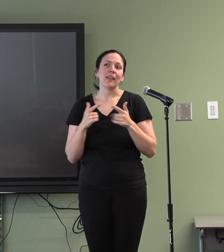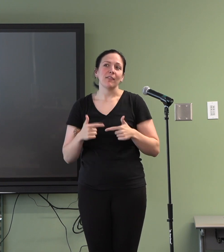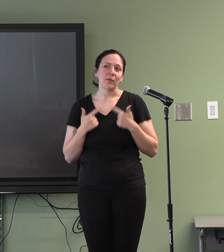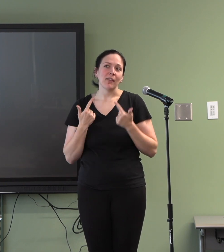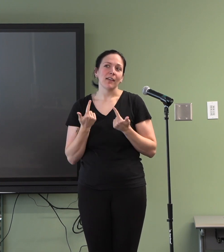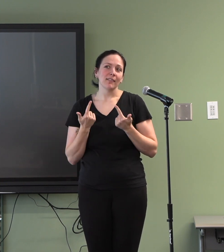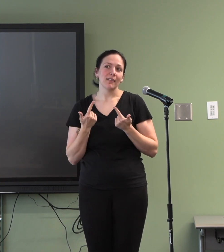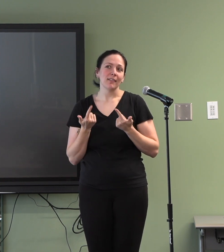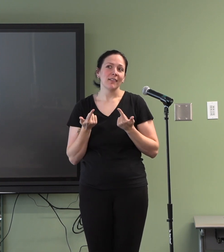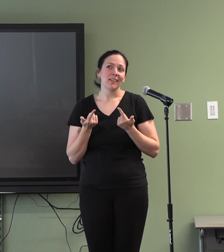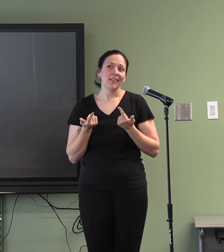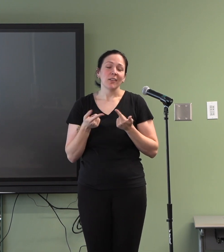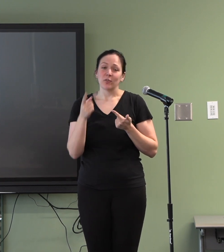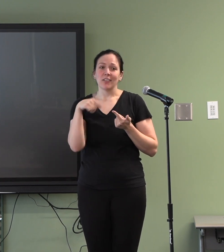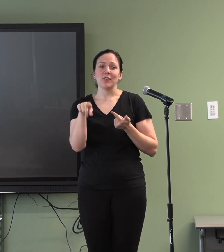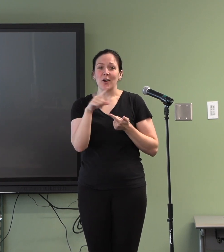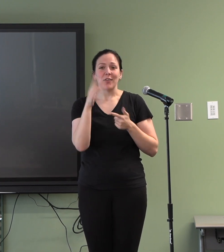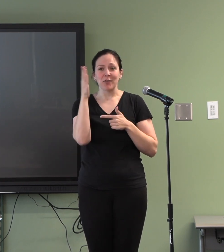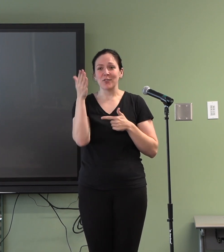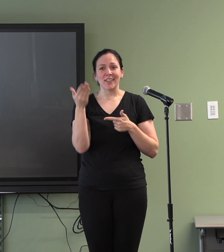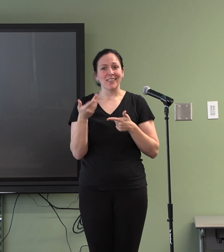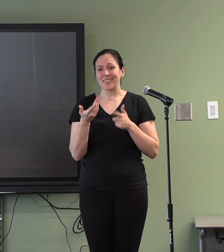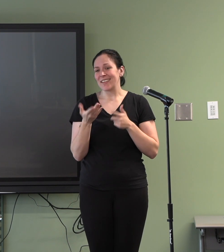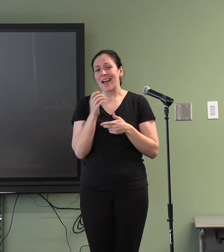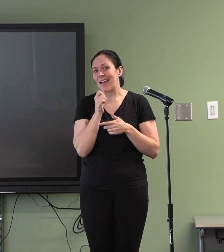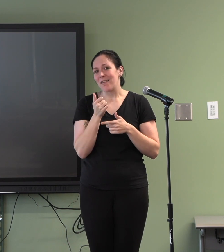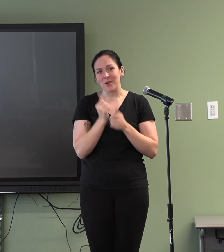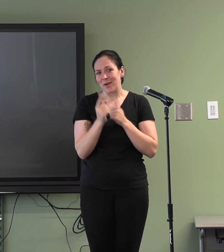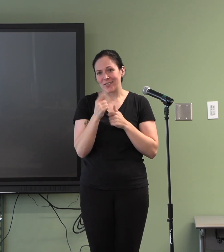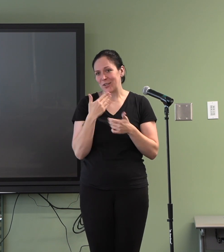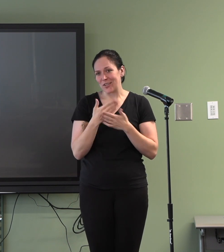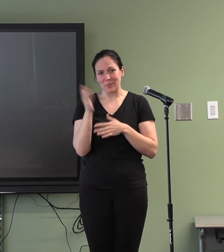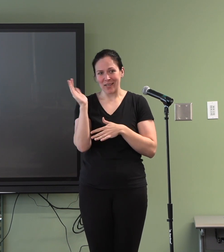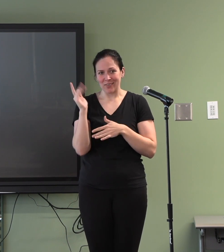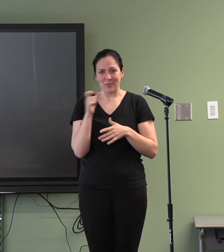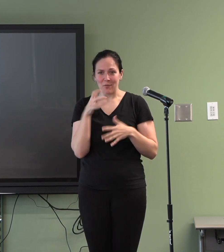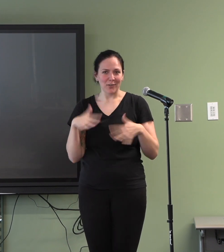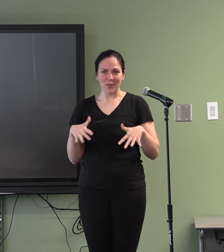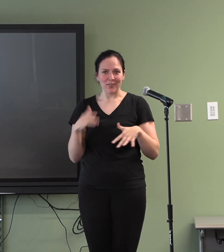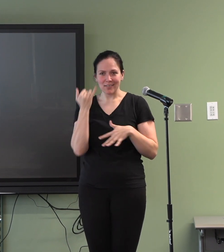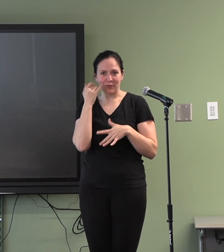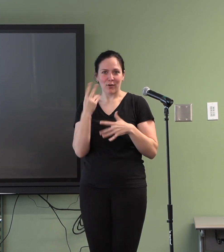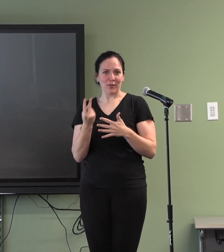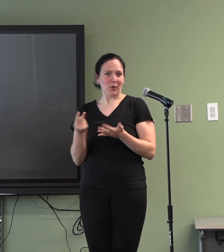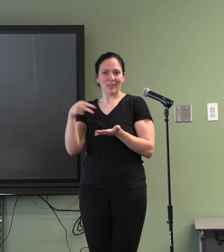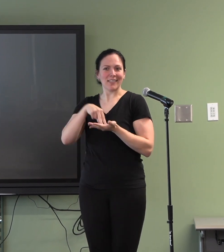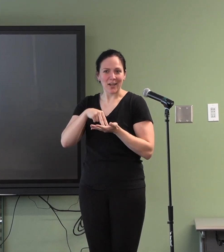life, I realized. I'll just let you know, in the future, not everyone is a good speaker, so don't feel nervous if you're ever told to stand up